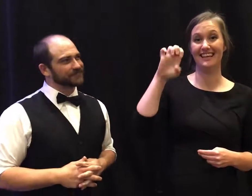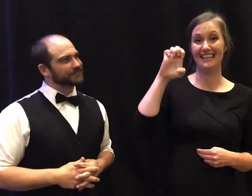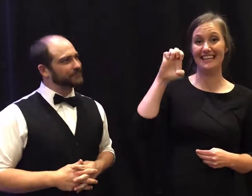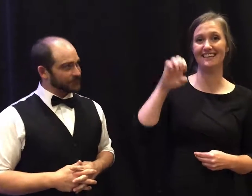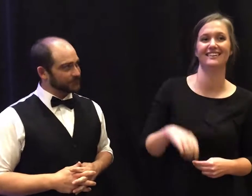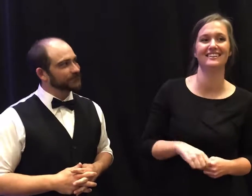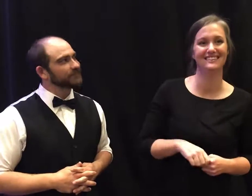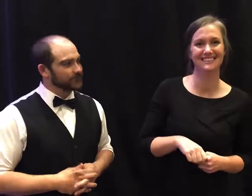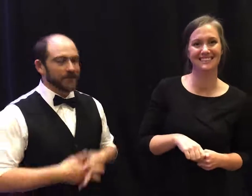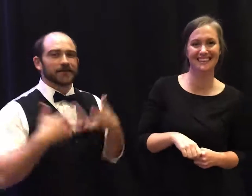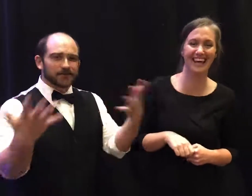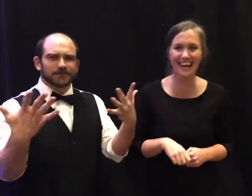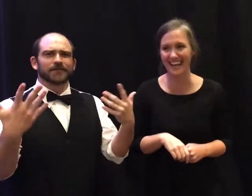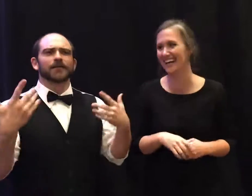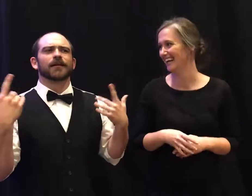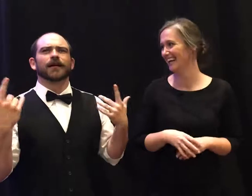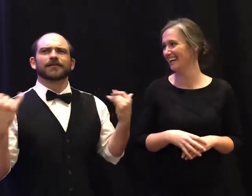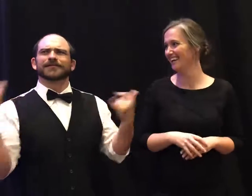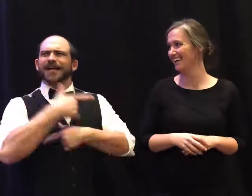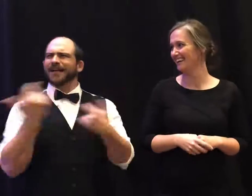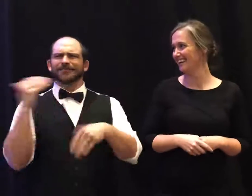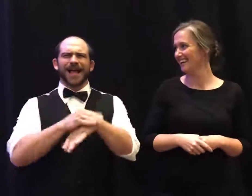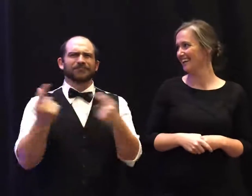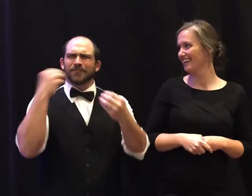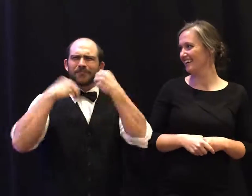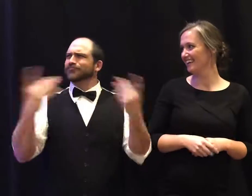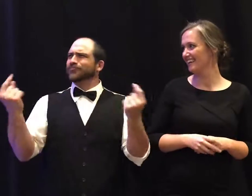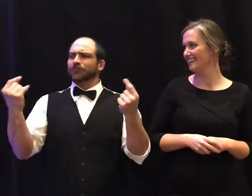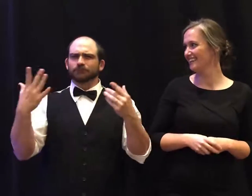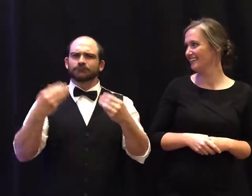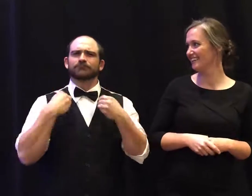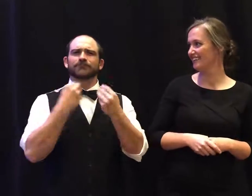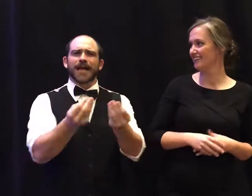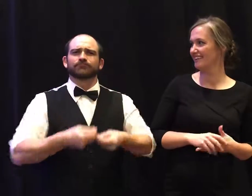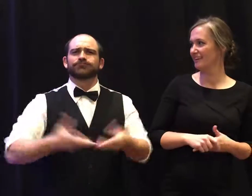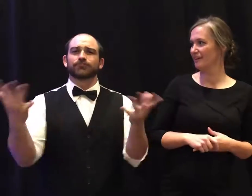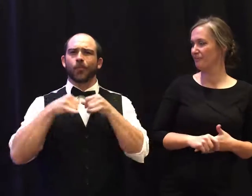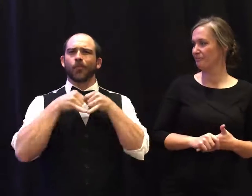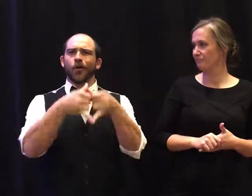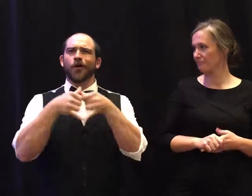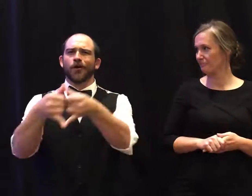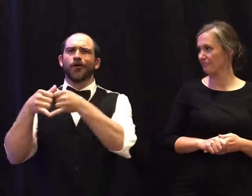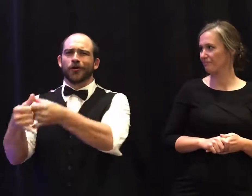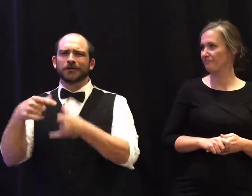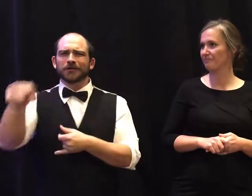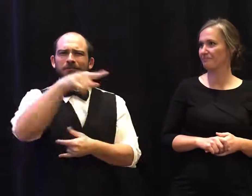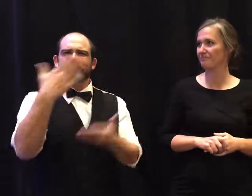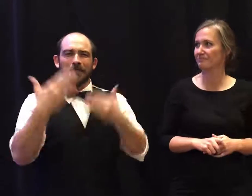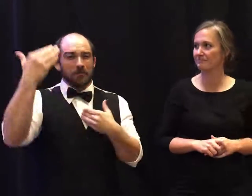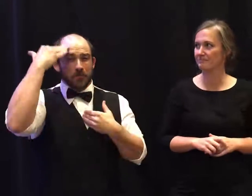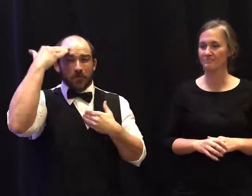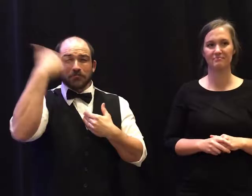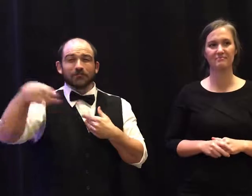Hi, my name is Katie, and we're here today at this banquet. They were giving out awards to various